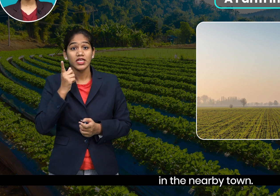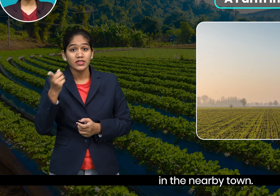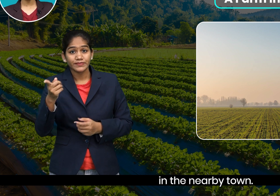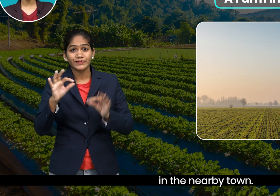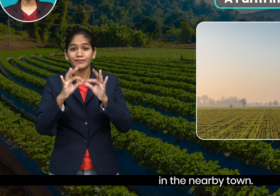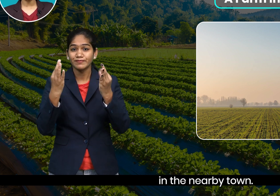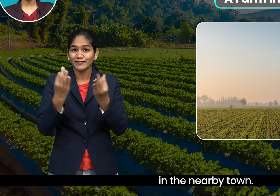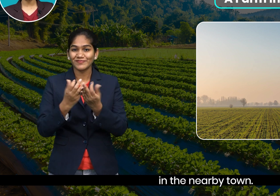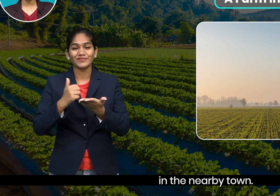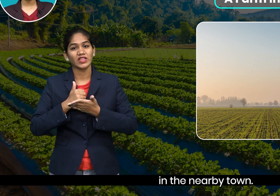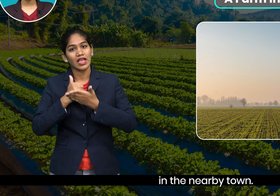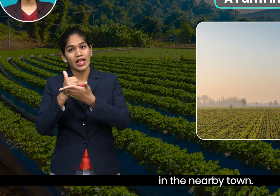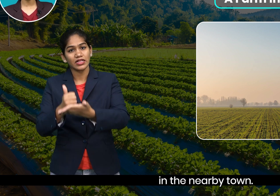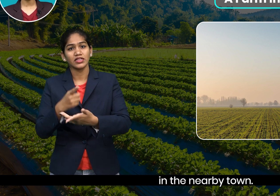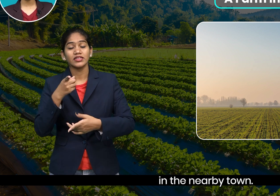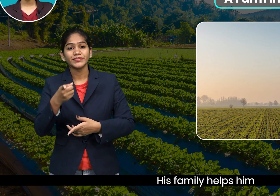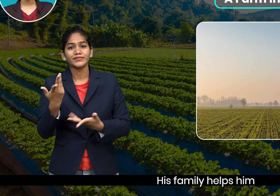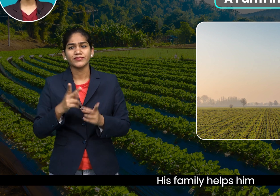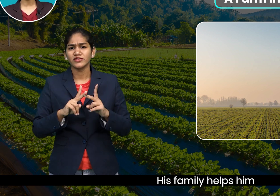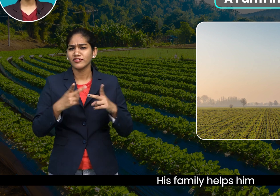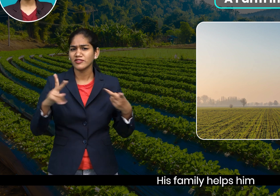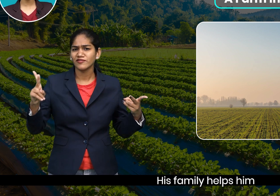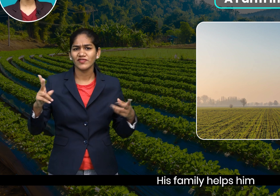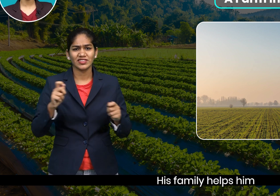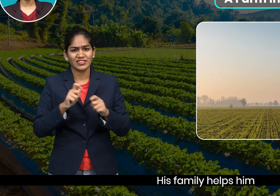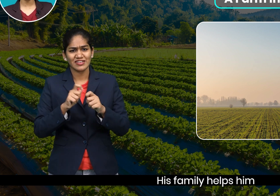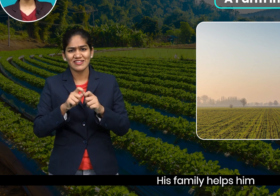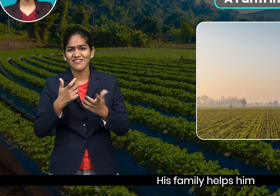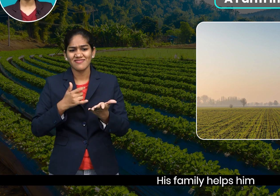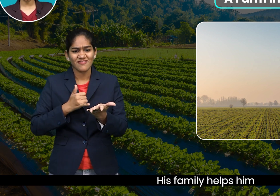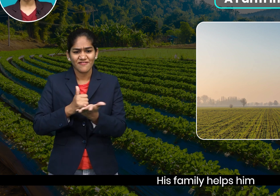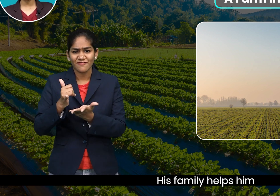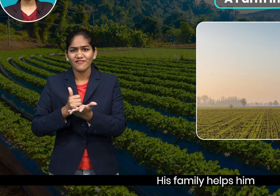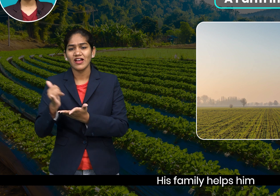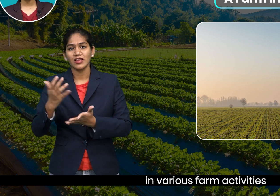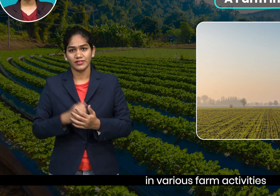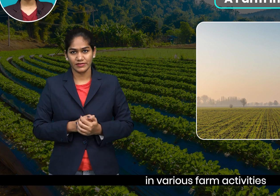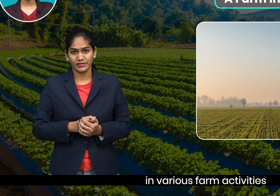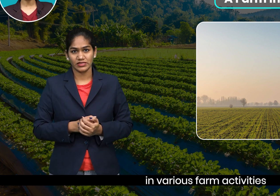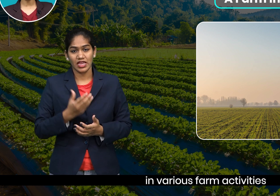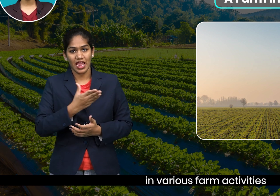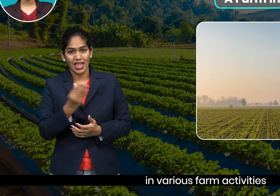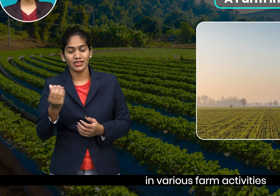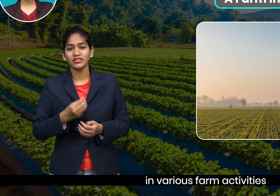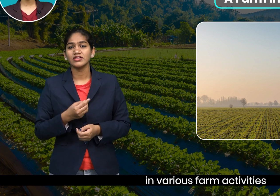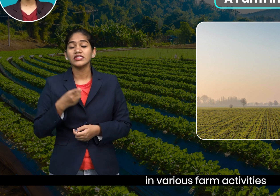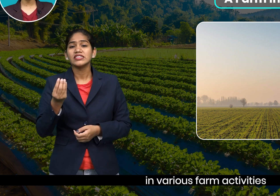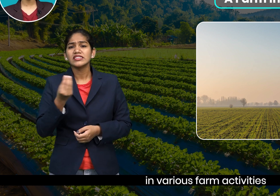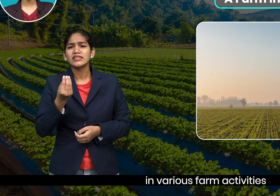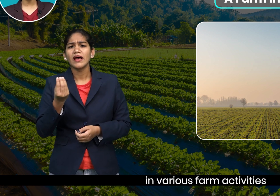His family helps him in various farm activities, and